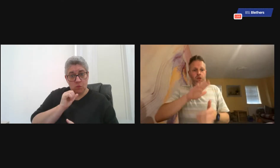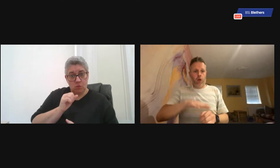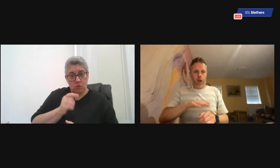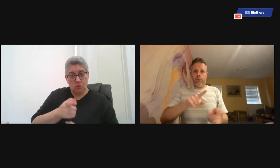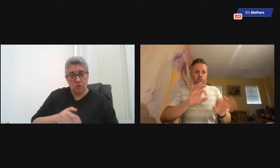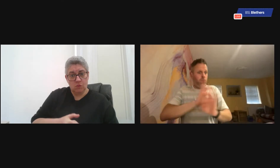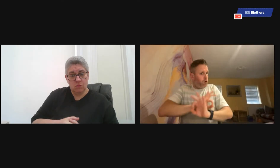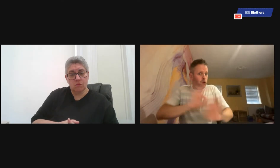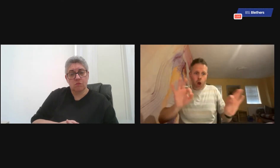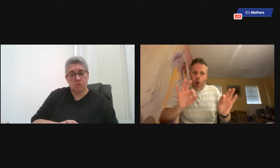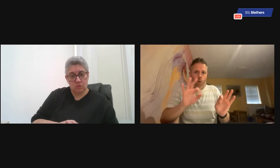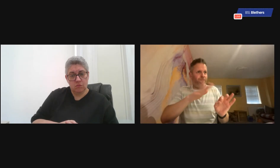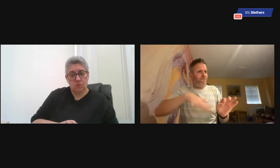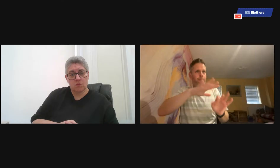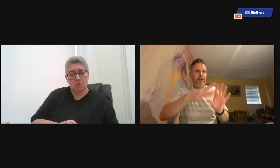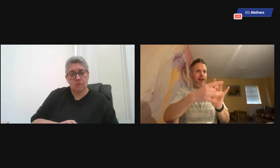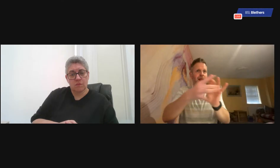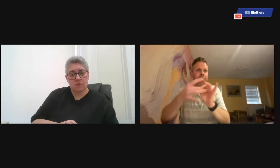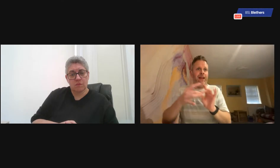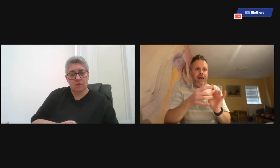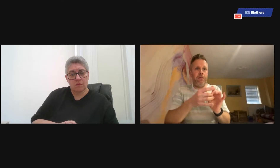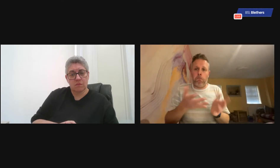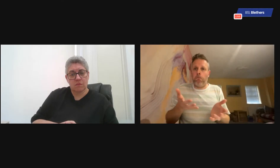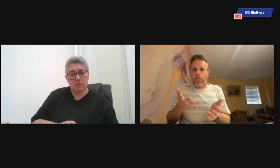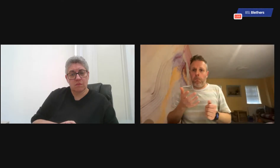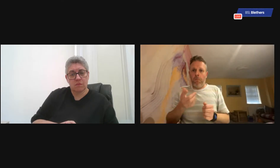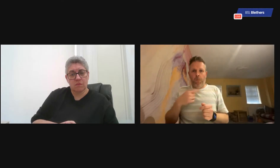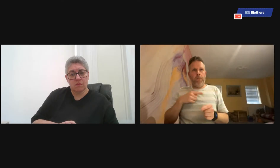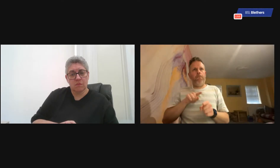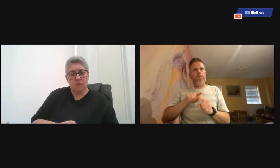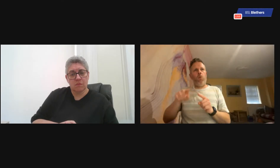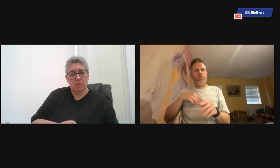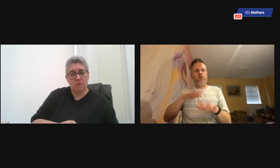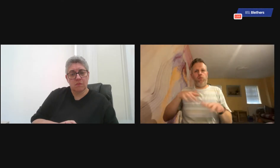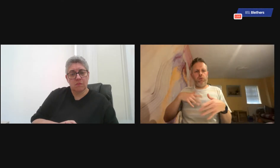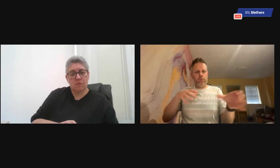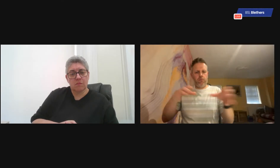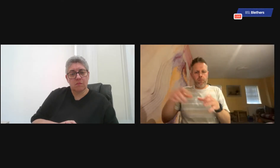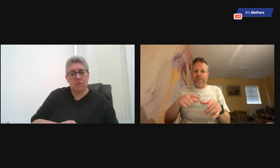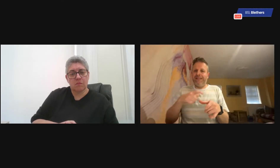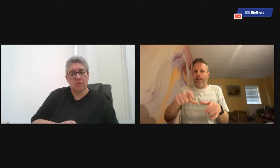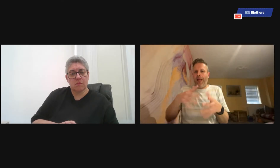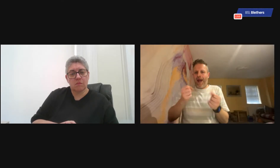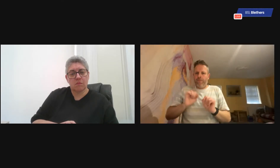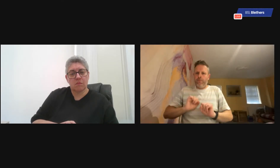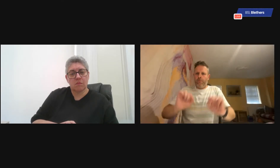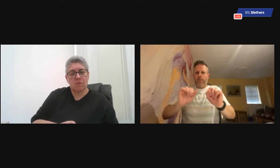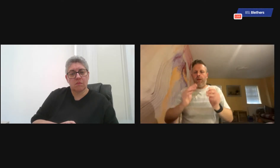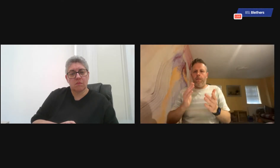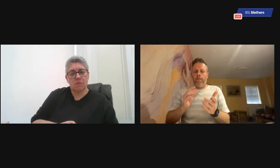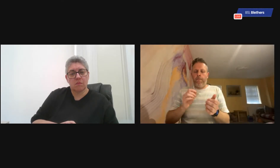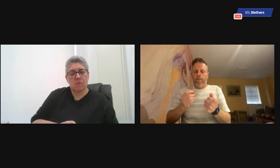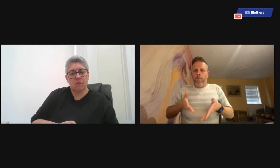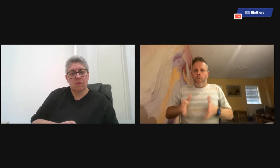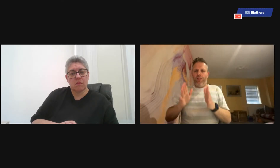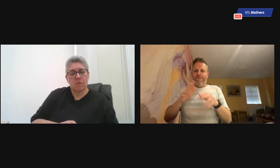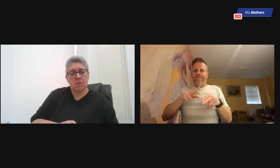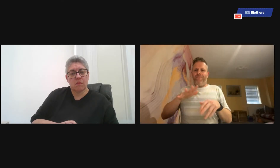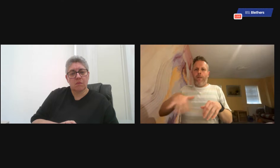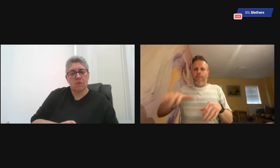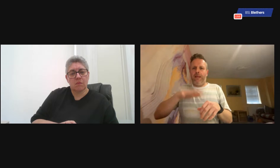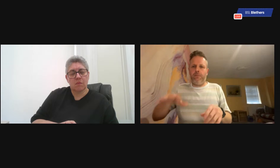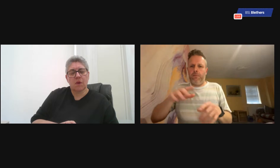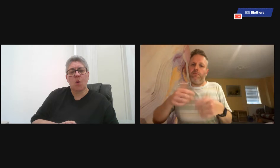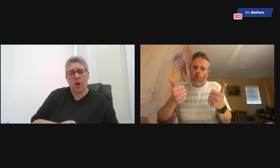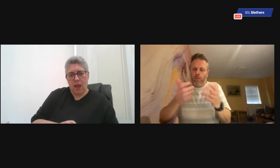could consider if they were both, we were both happy, they didn't have any family involvement, for example, then absolutely I